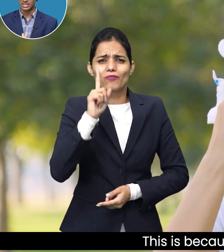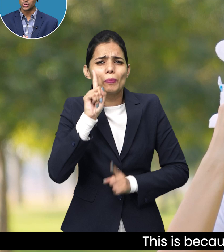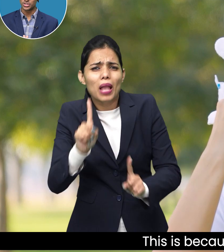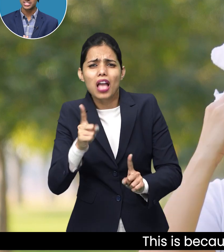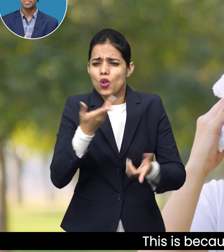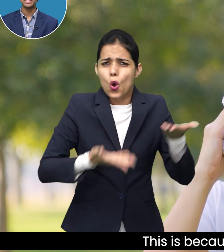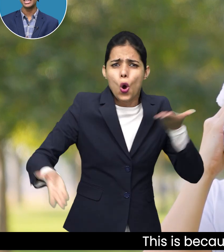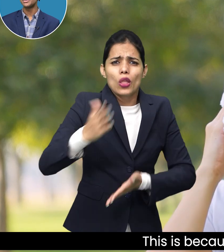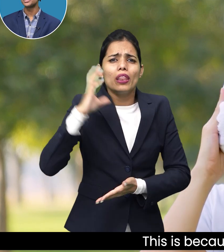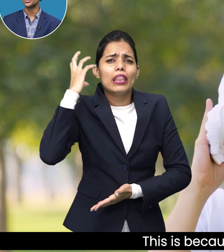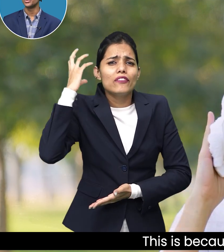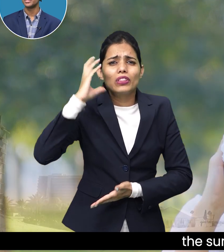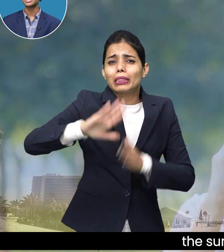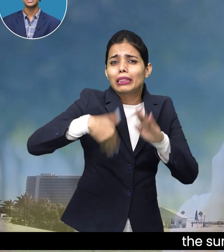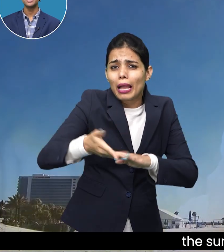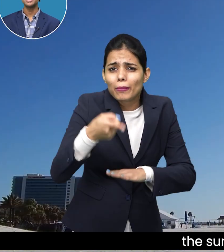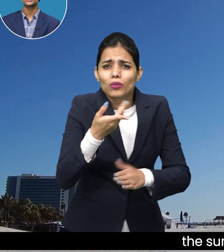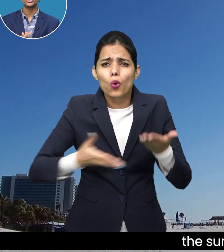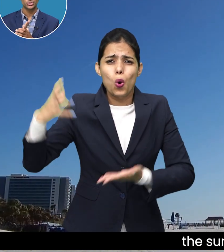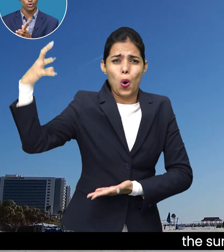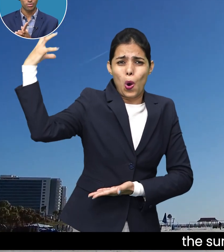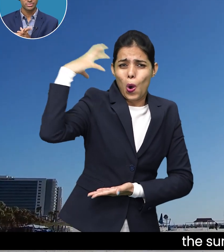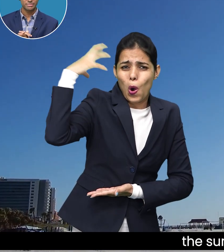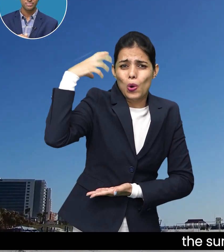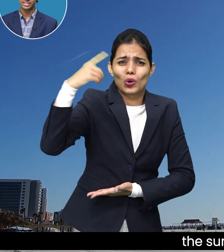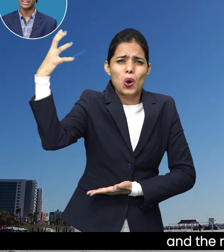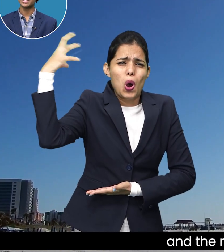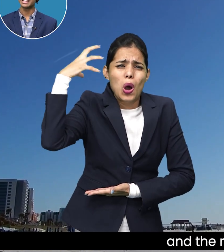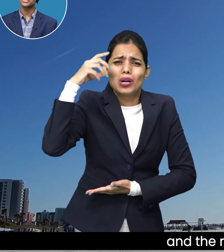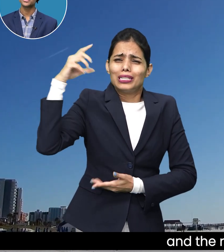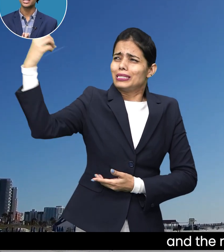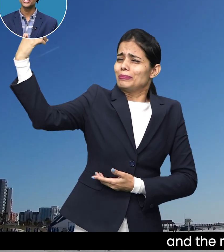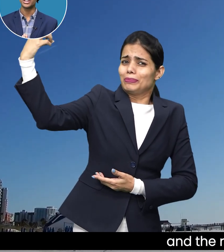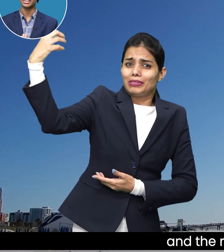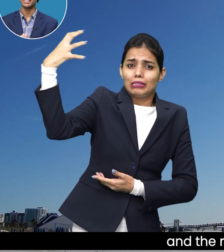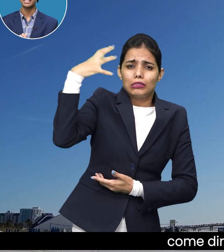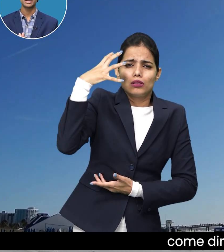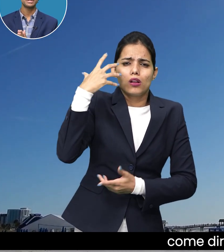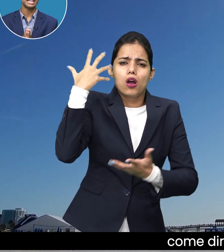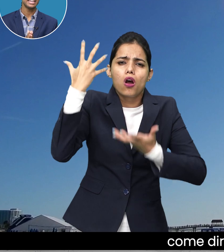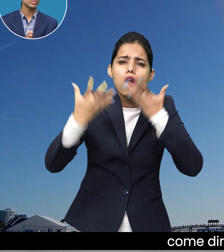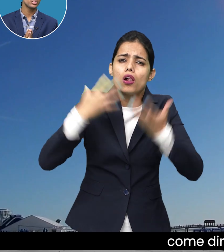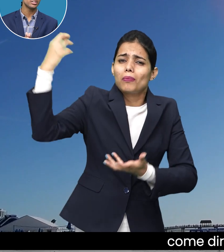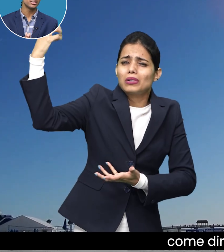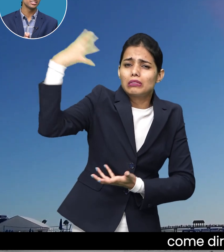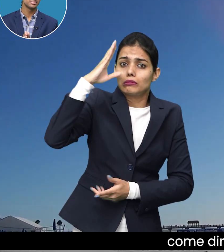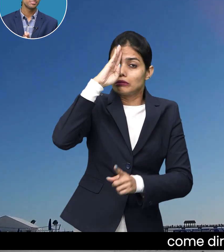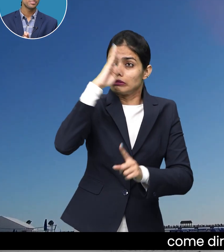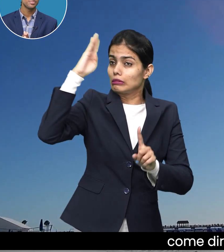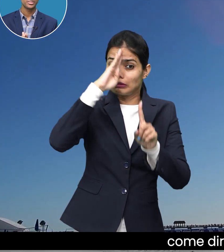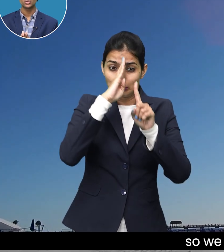This is because in the afternoon the sun is on the top and the rays of sunshine come direct to the